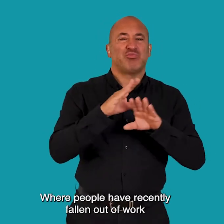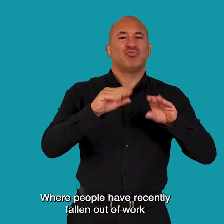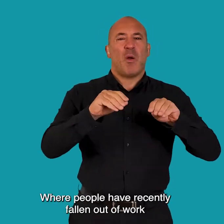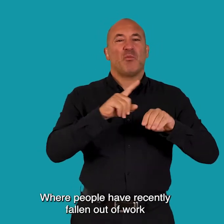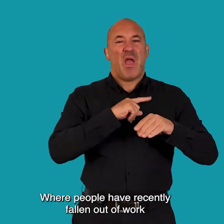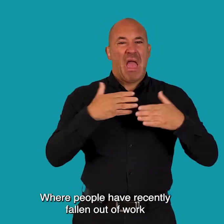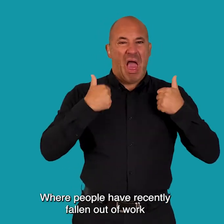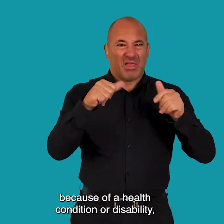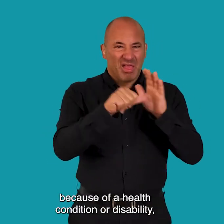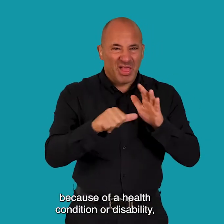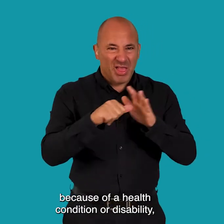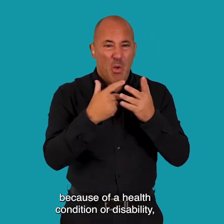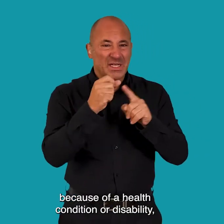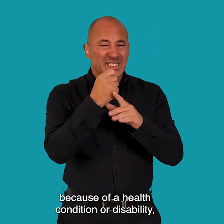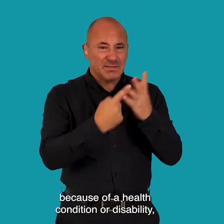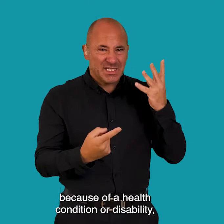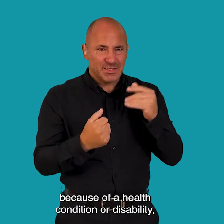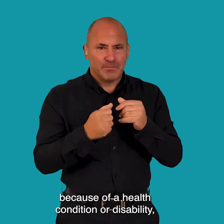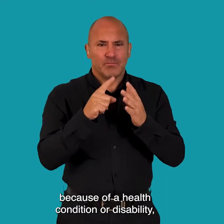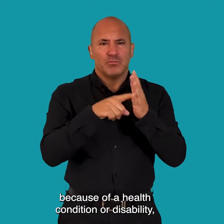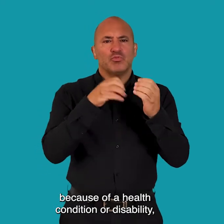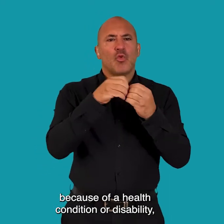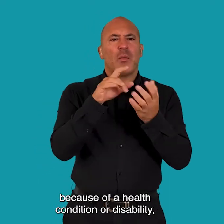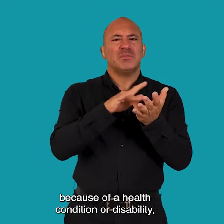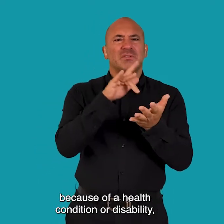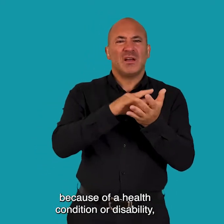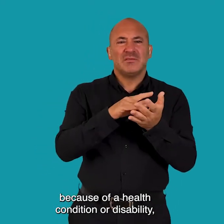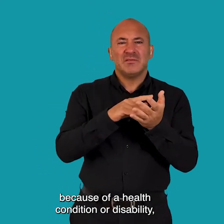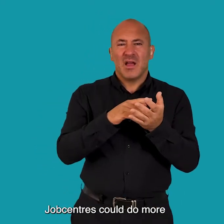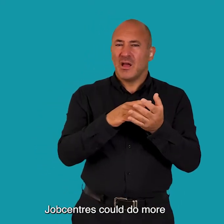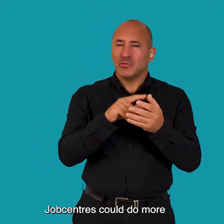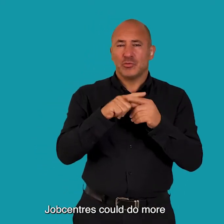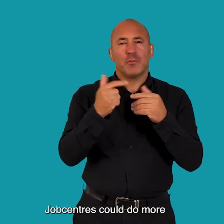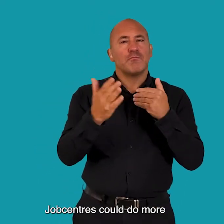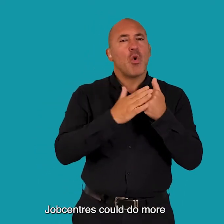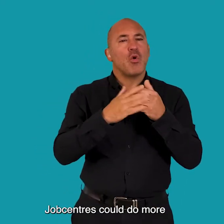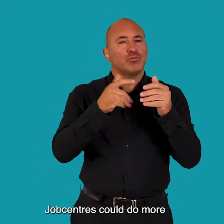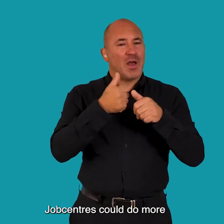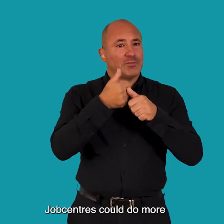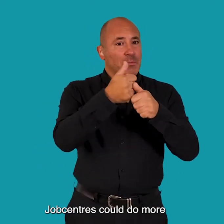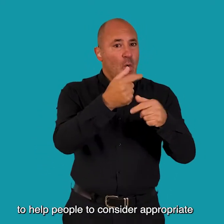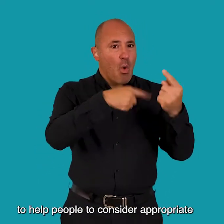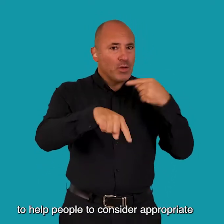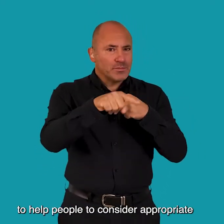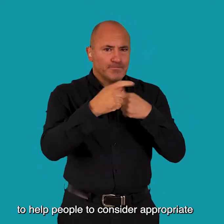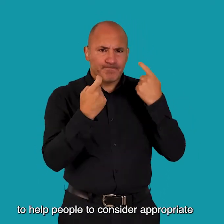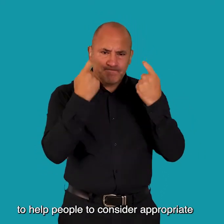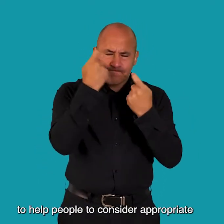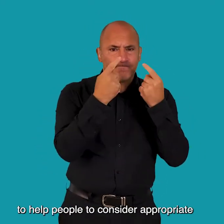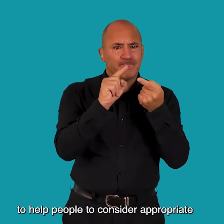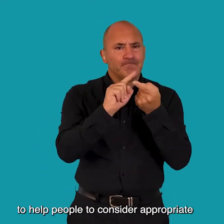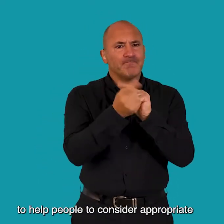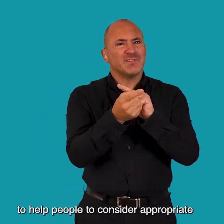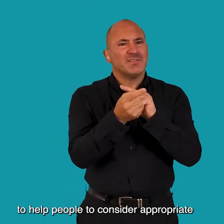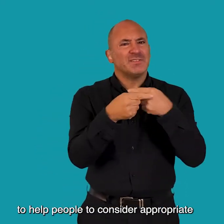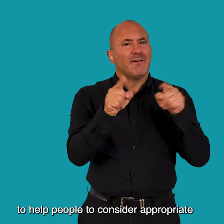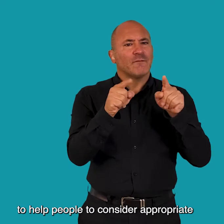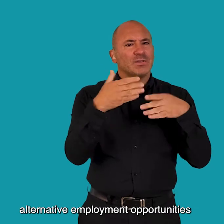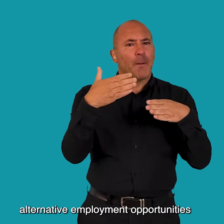of work because of a health condition or disability, job centres could do more to help people to consider appropriate